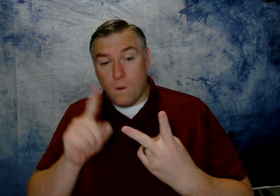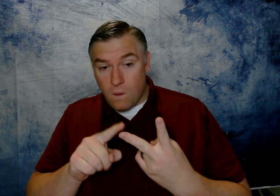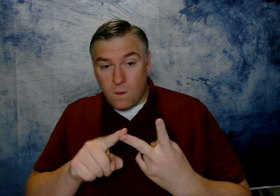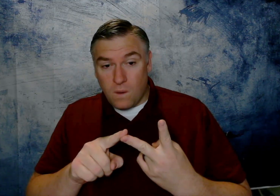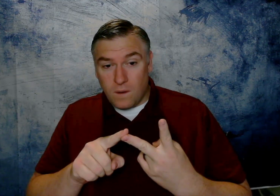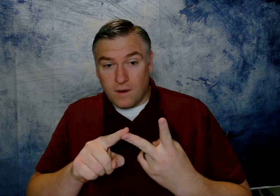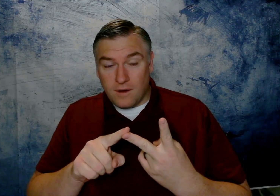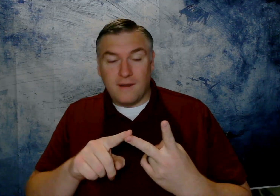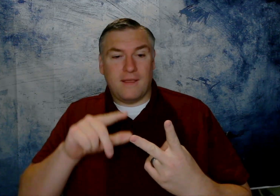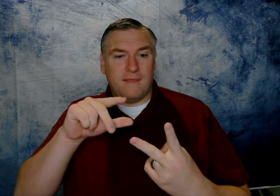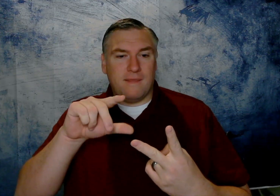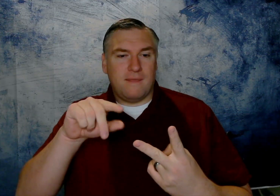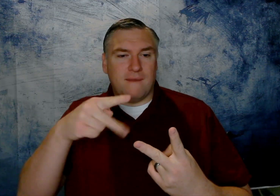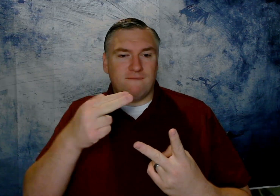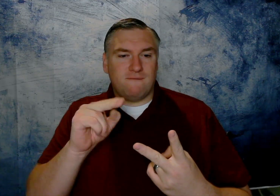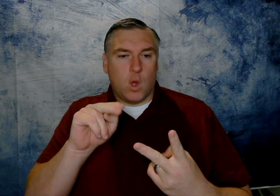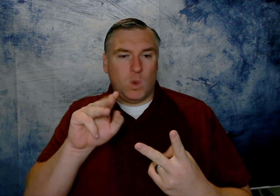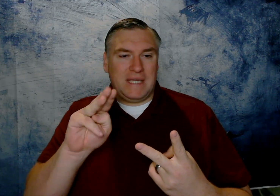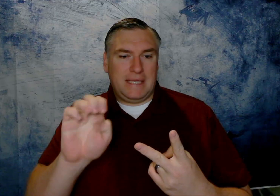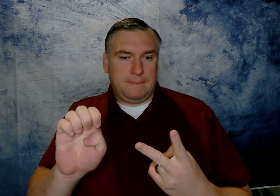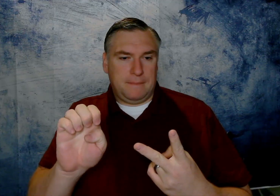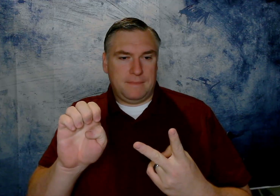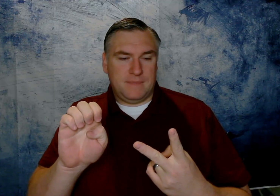or phonemes.